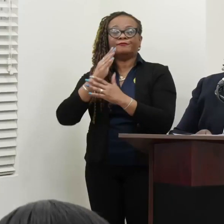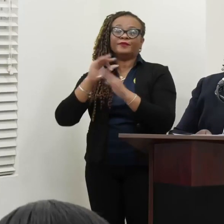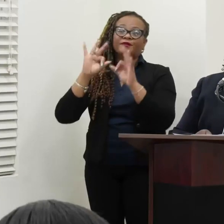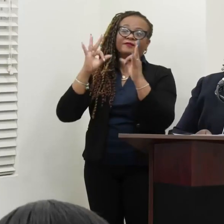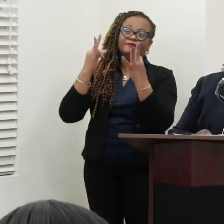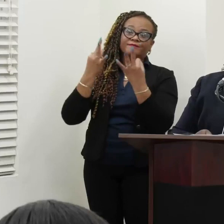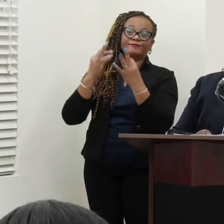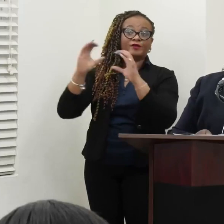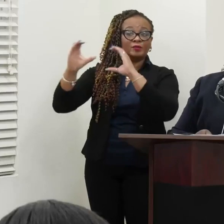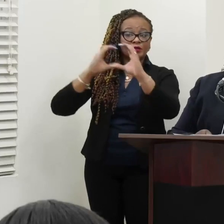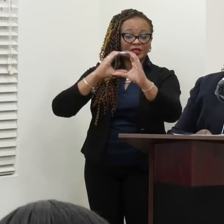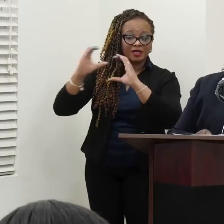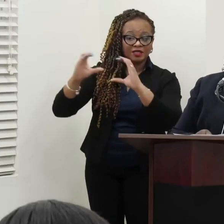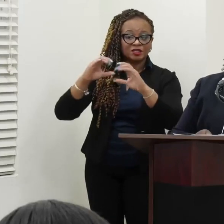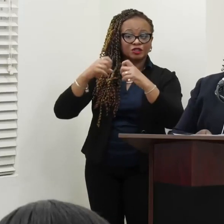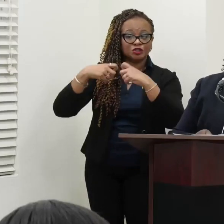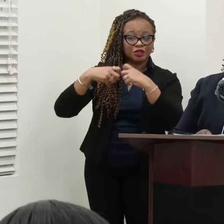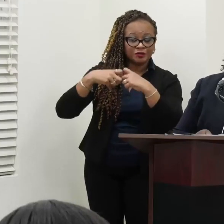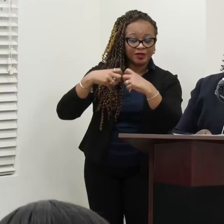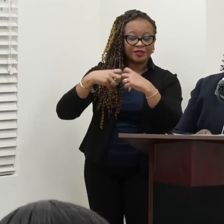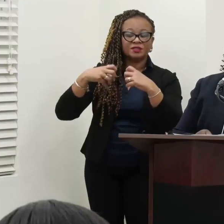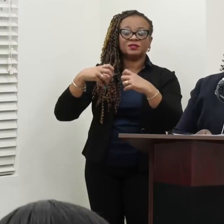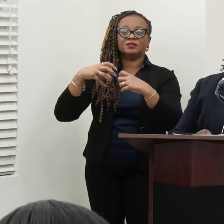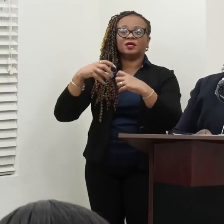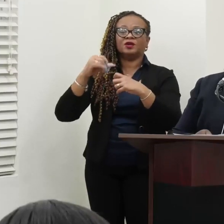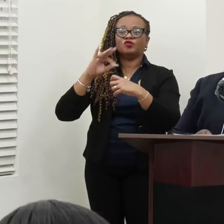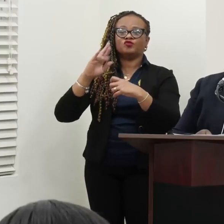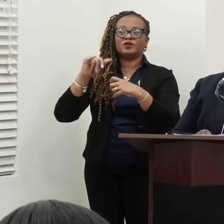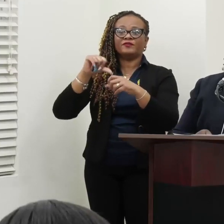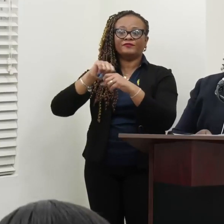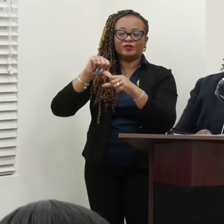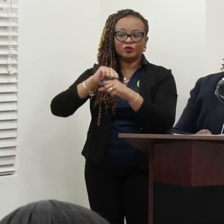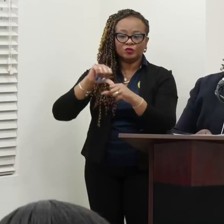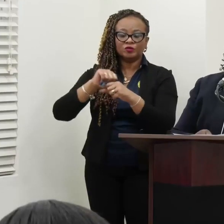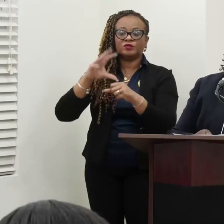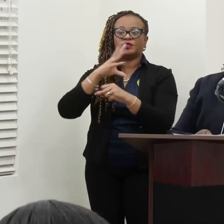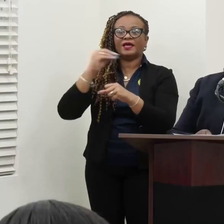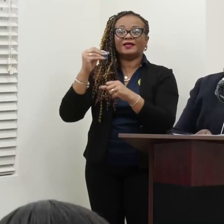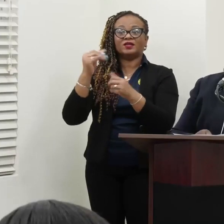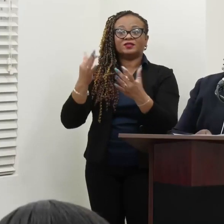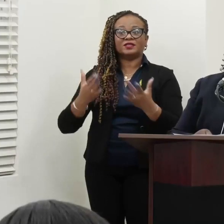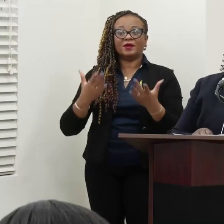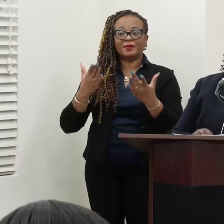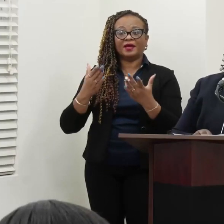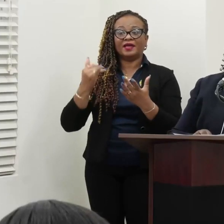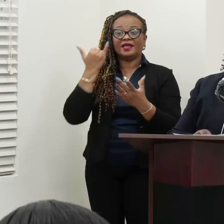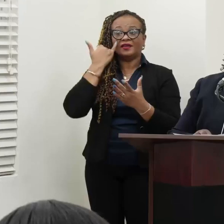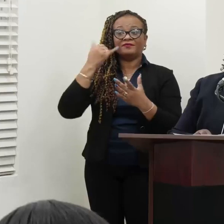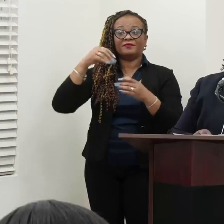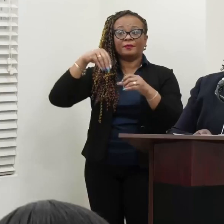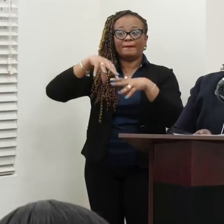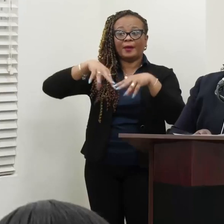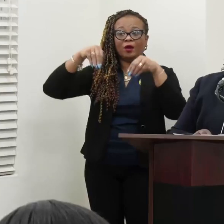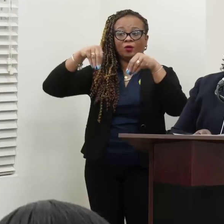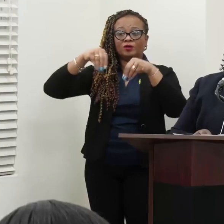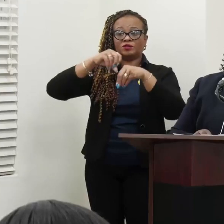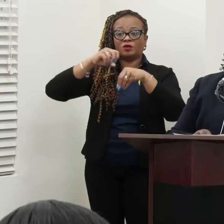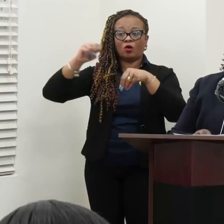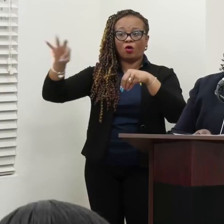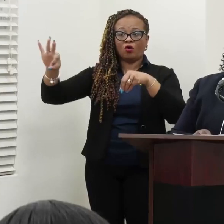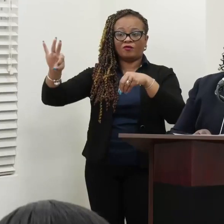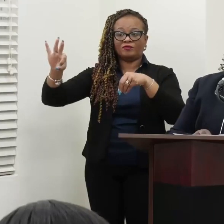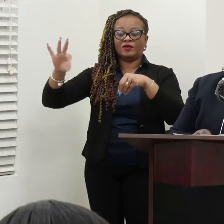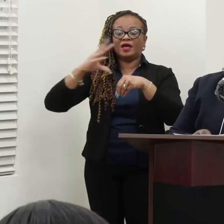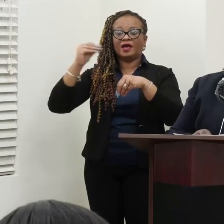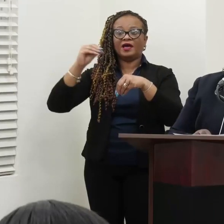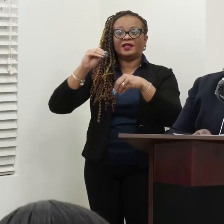available. Generators have been refueled and are standby in case of power outages. And our